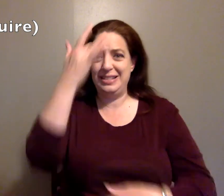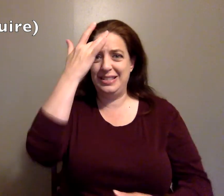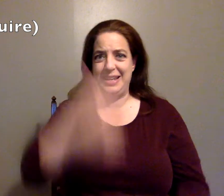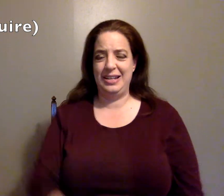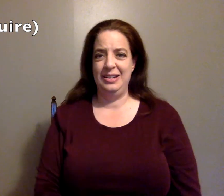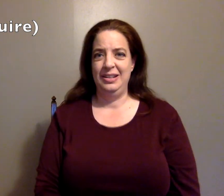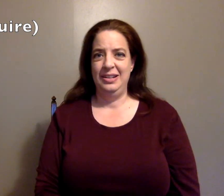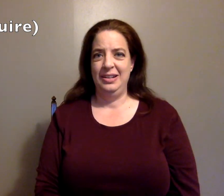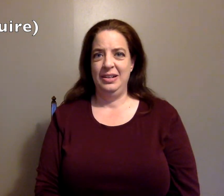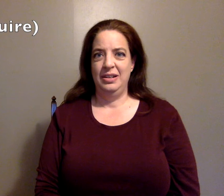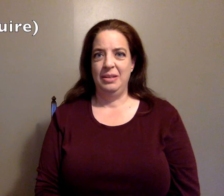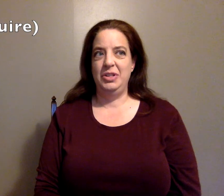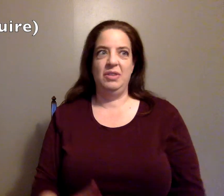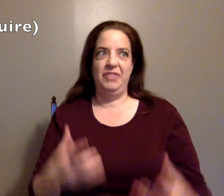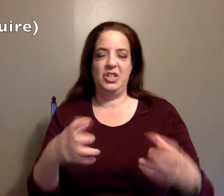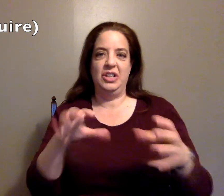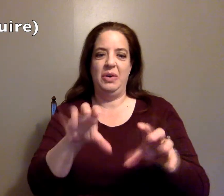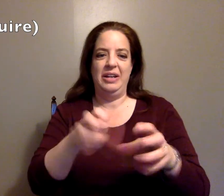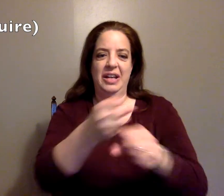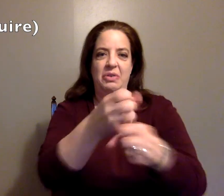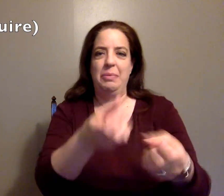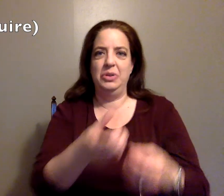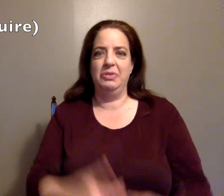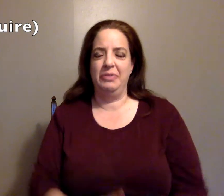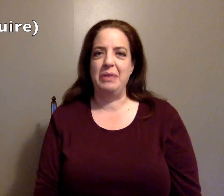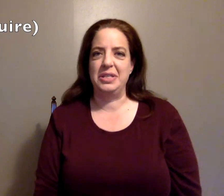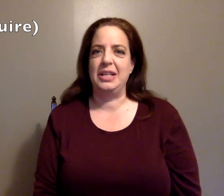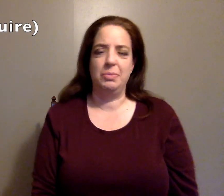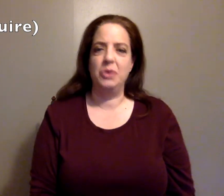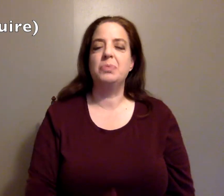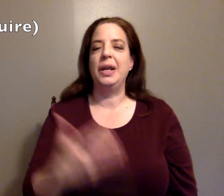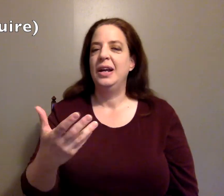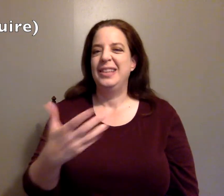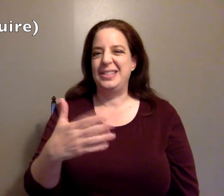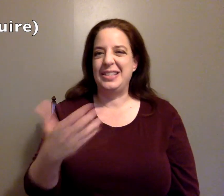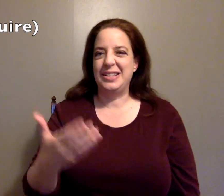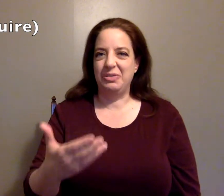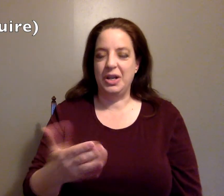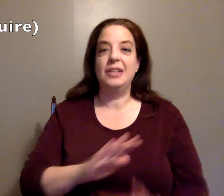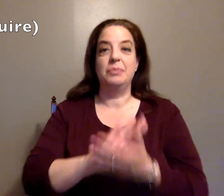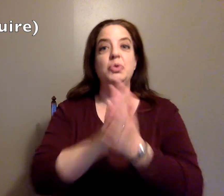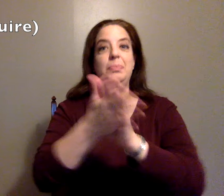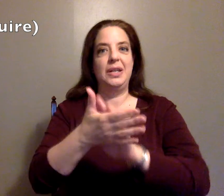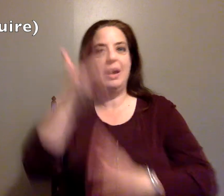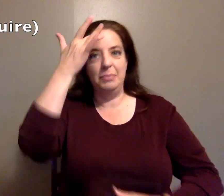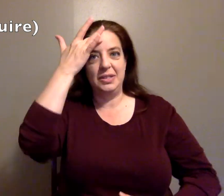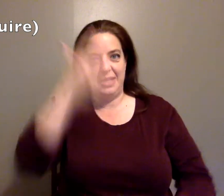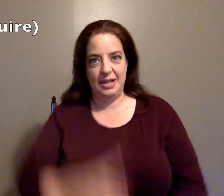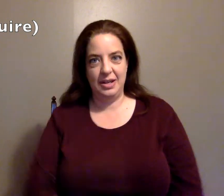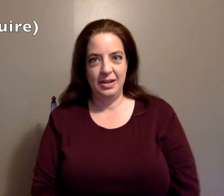sick. I mean, you could physically go out and like grab hold of a virus, I suppose, but it's a different concept. You would become sick would be